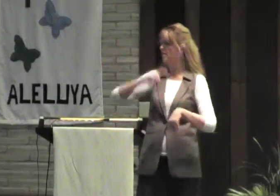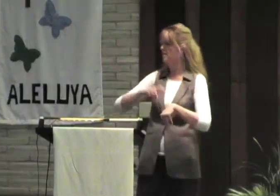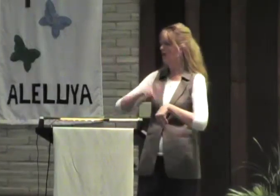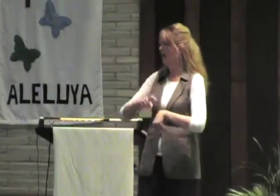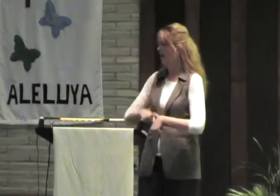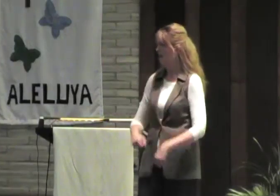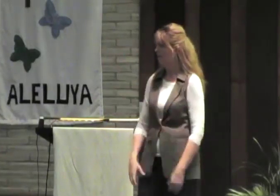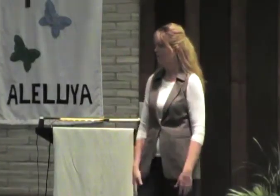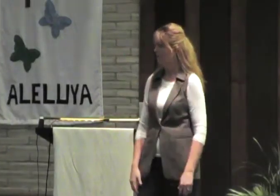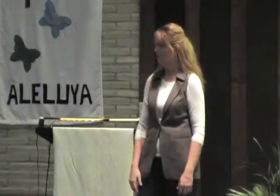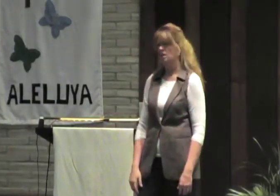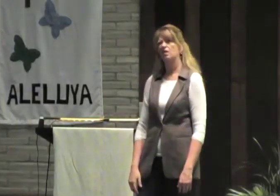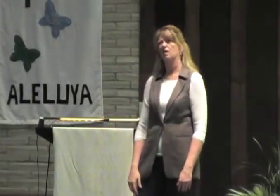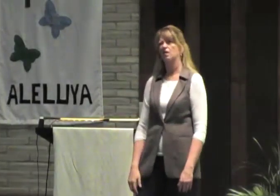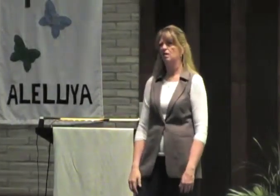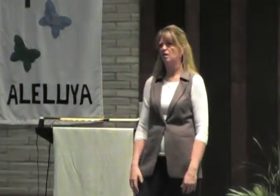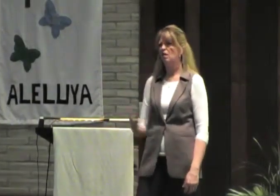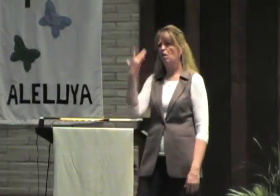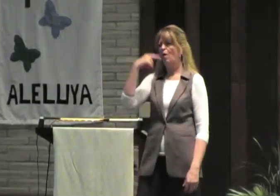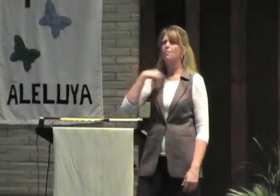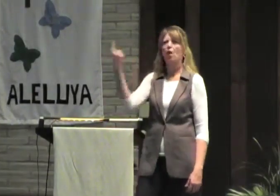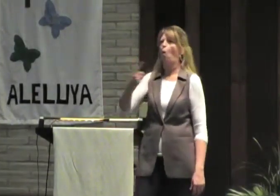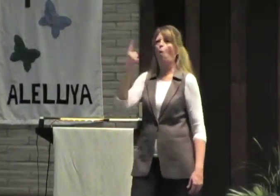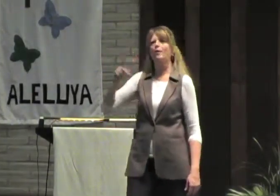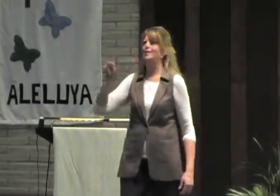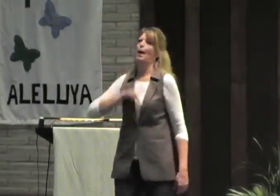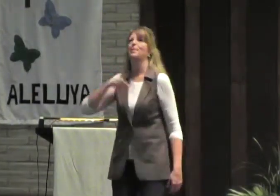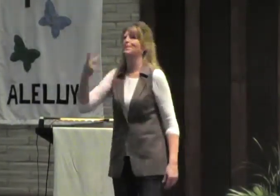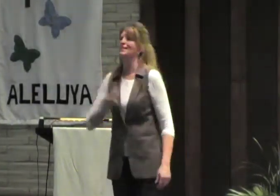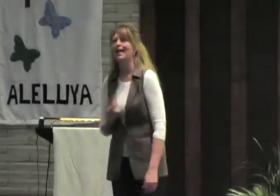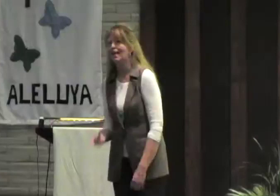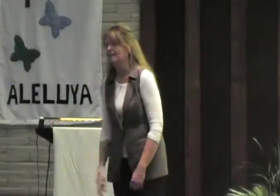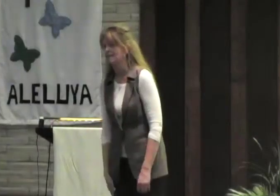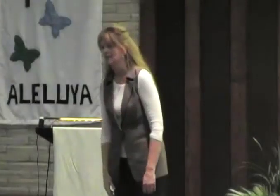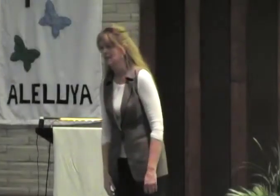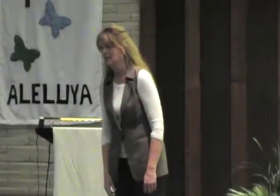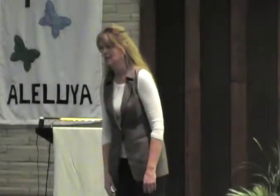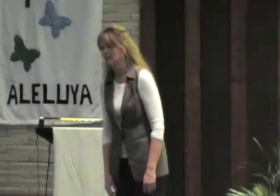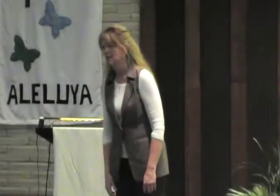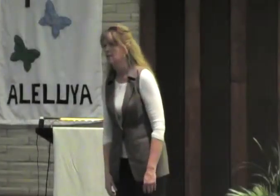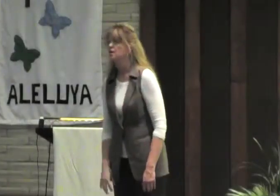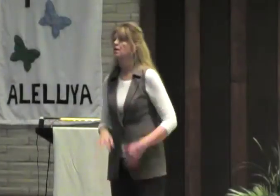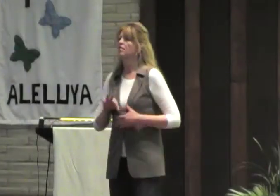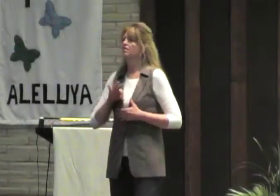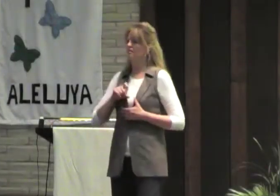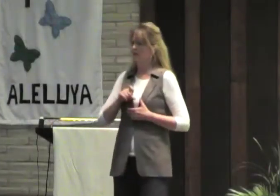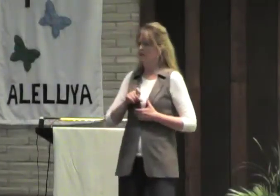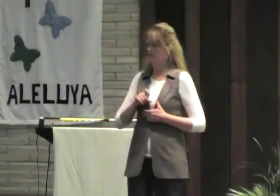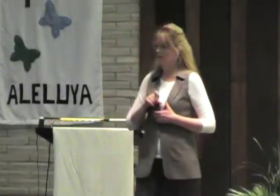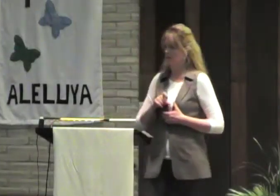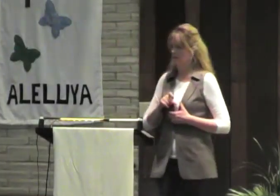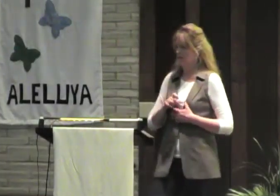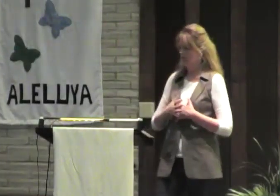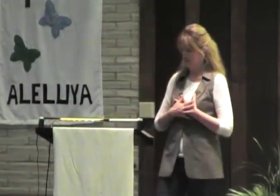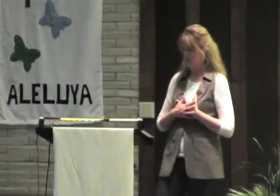with a coworker all the time. Why am I always upset? I need to fix